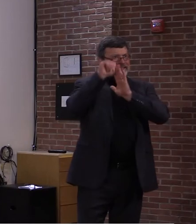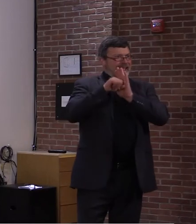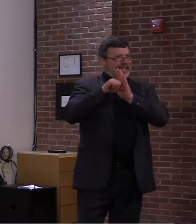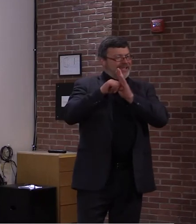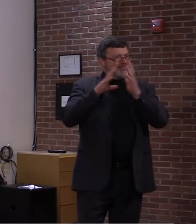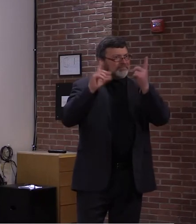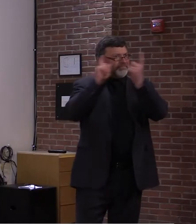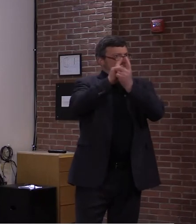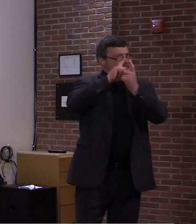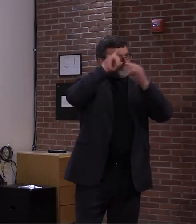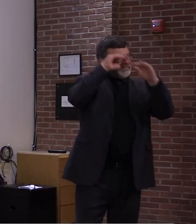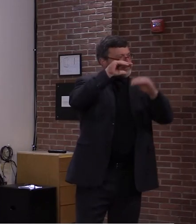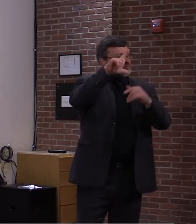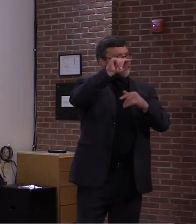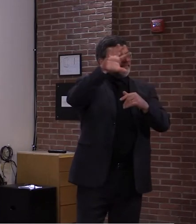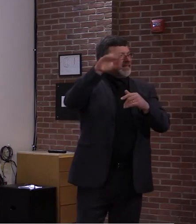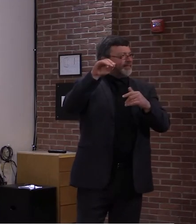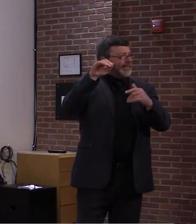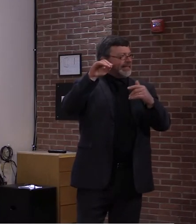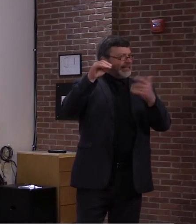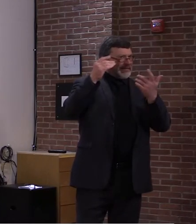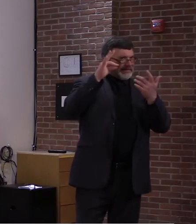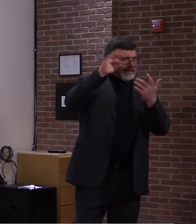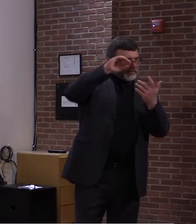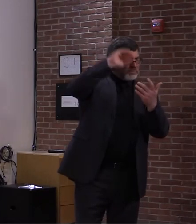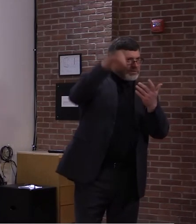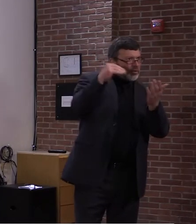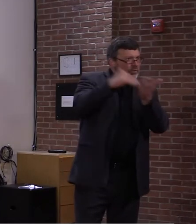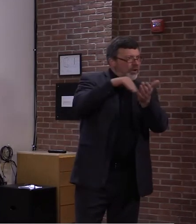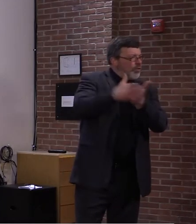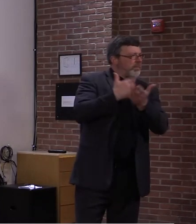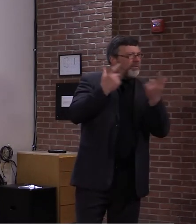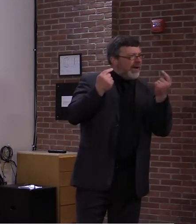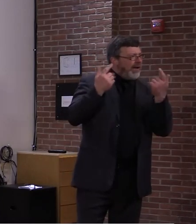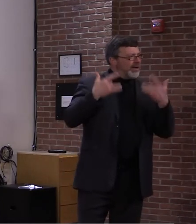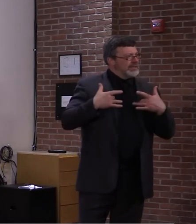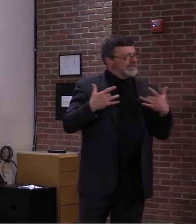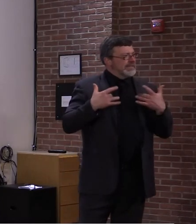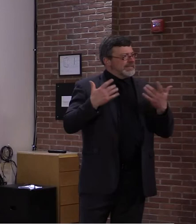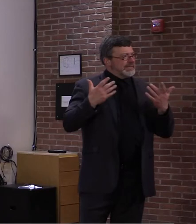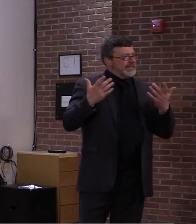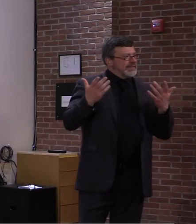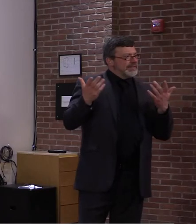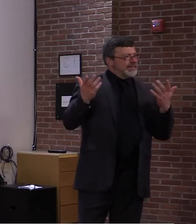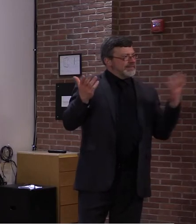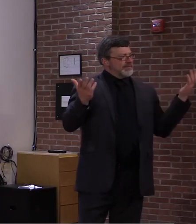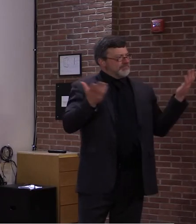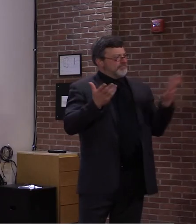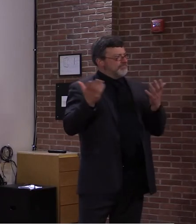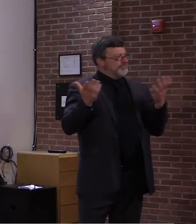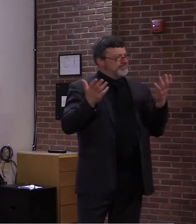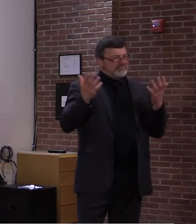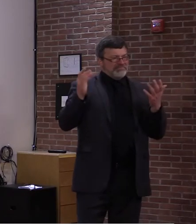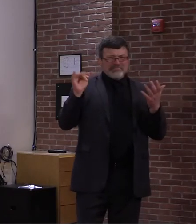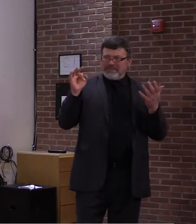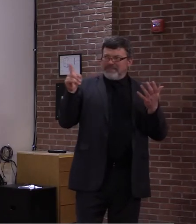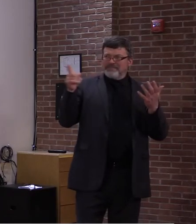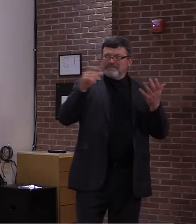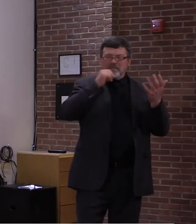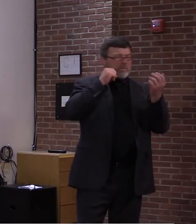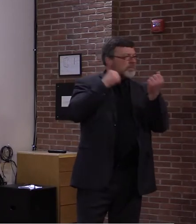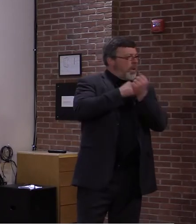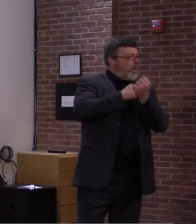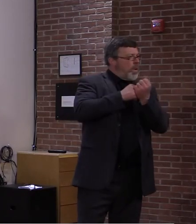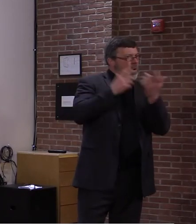your administration not supporting TCI and now having some concerns about the clean heat standard, question your commitment to meeting those goals?